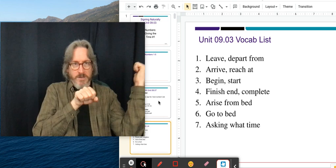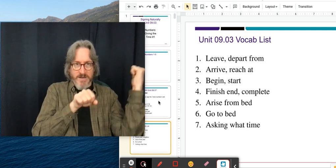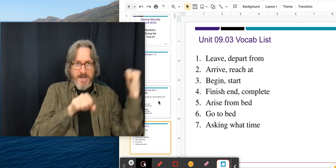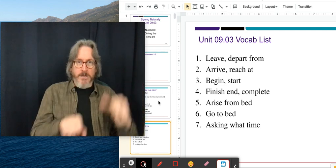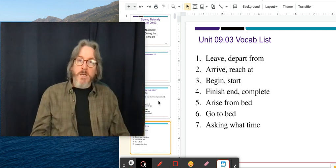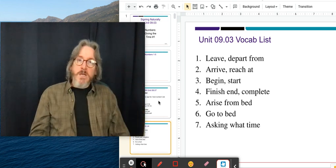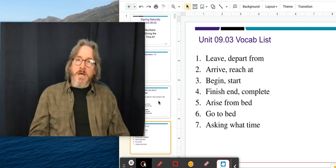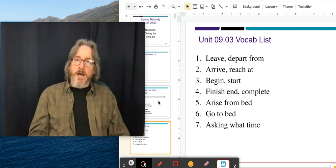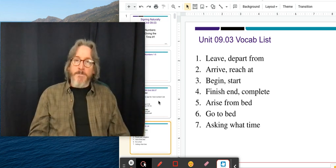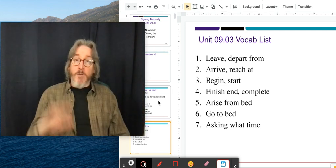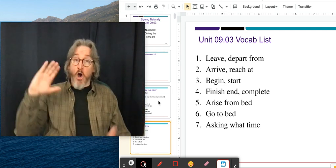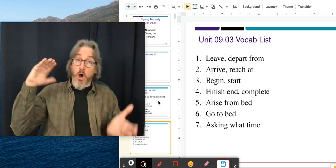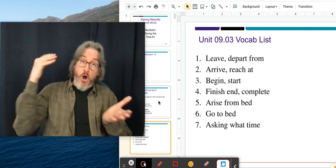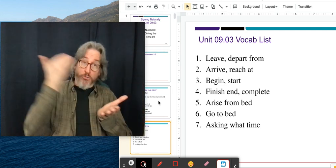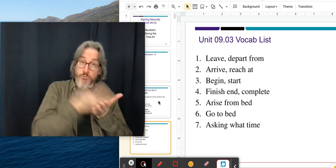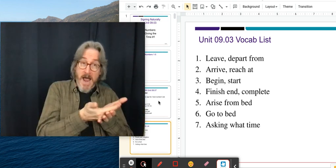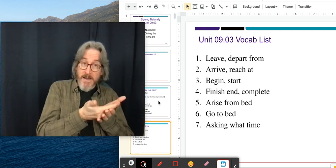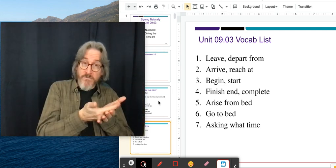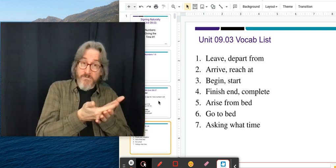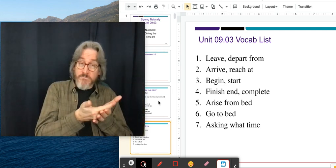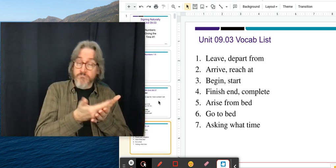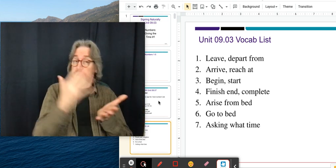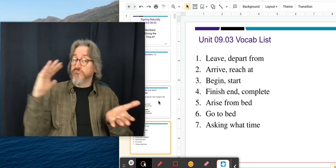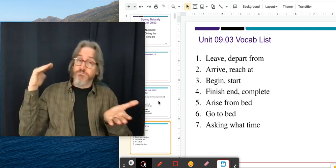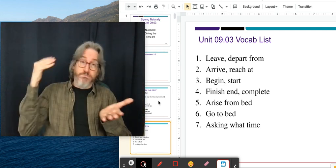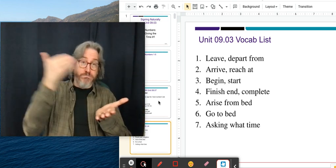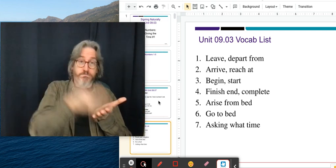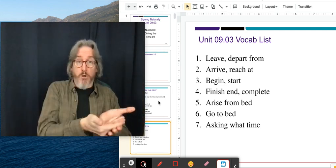if you're left-handed. Arrive,